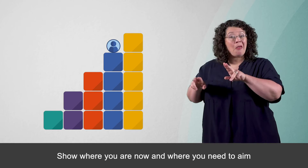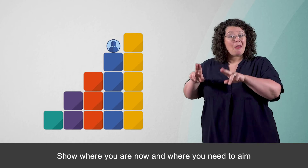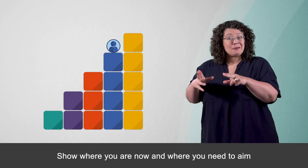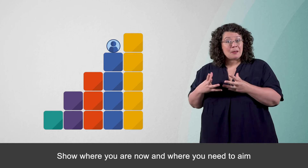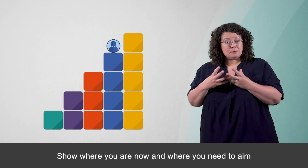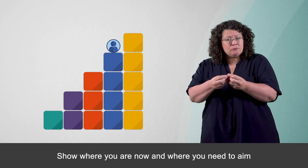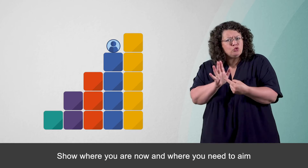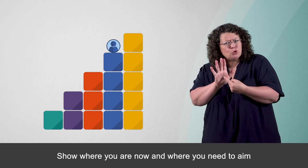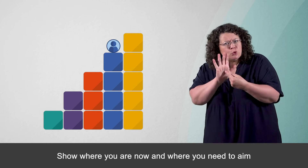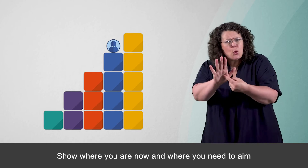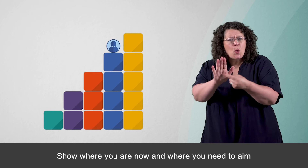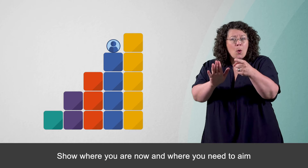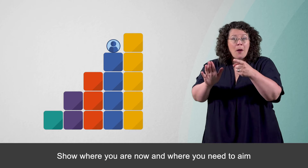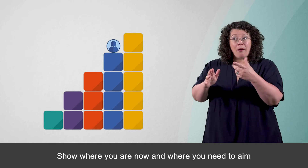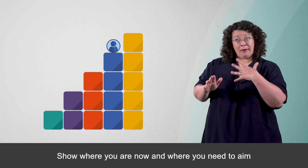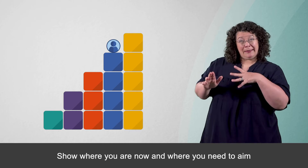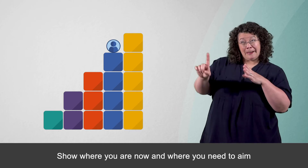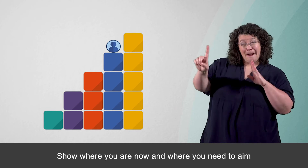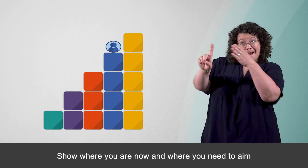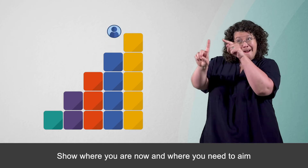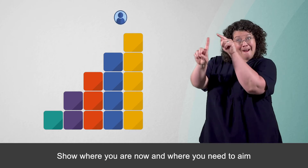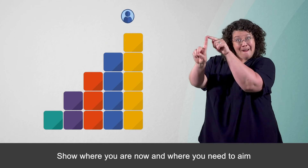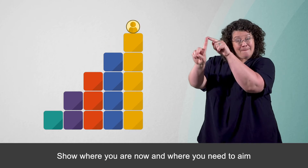show where you are now and where you need to aim,